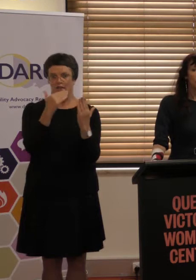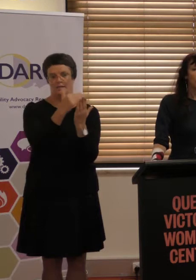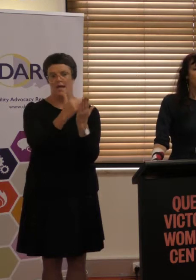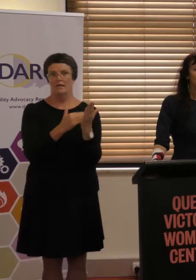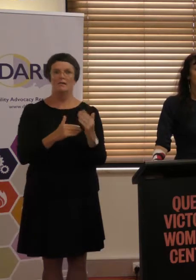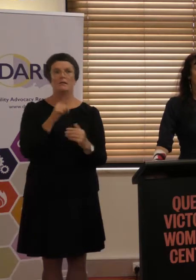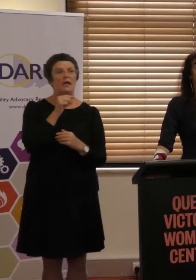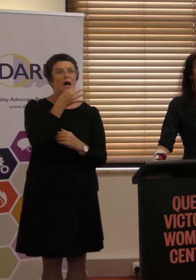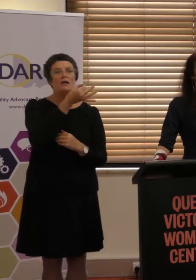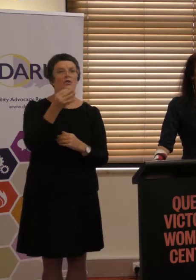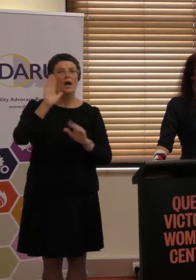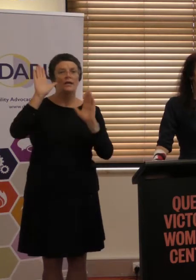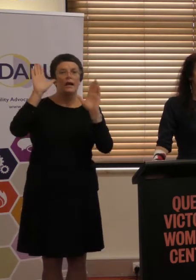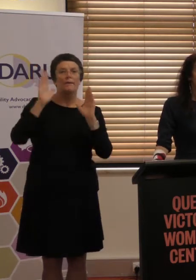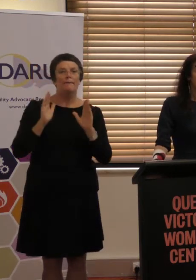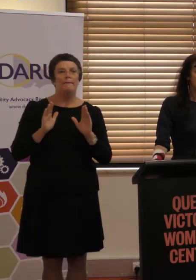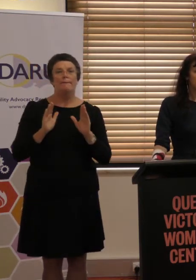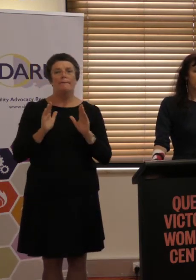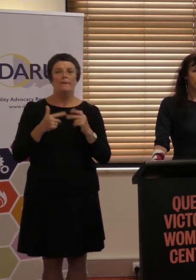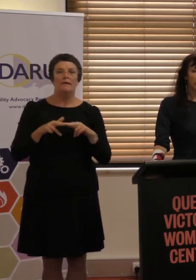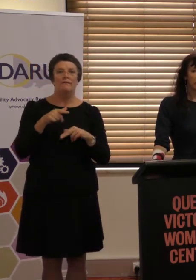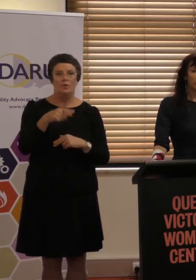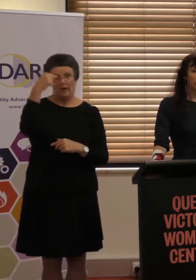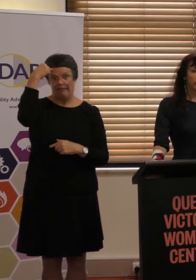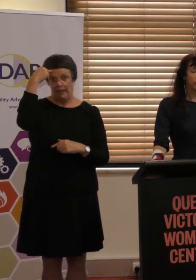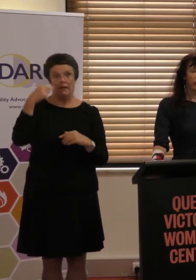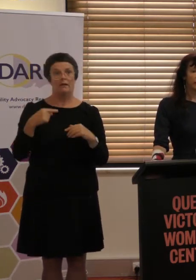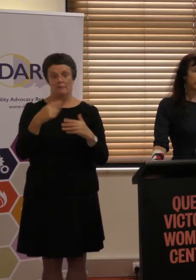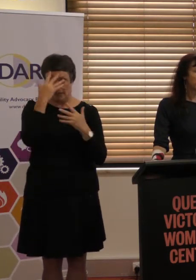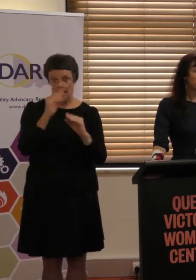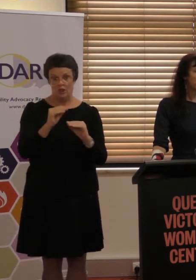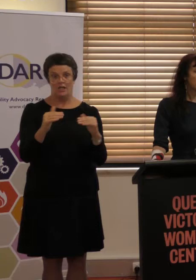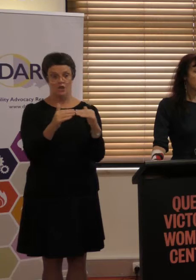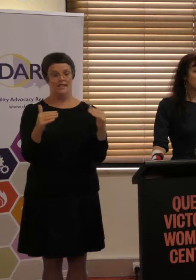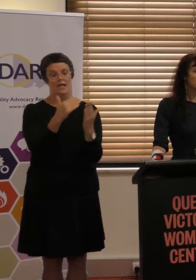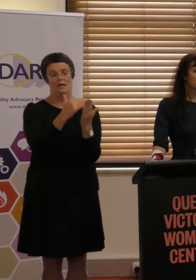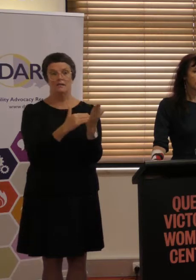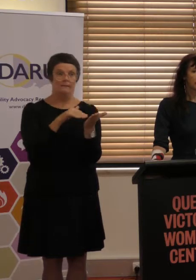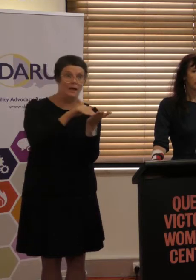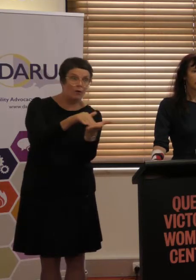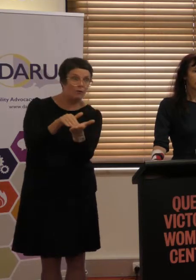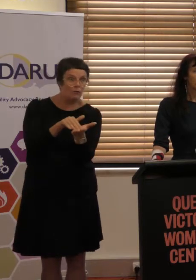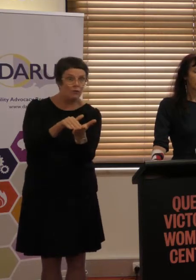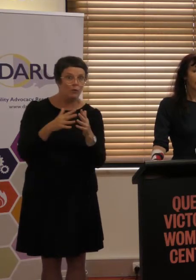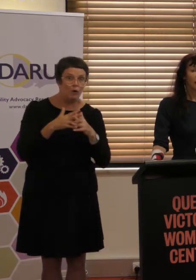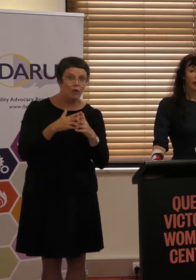to who thinks the education standards have been helpful and that they're a good thing?